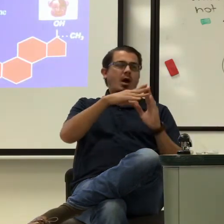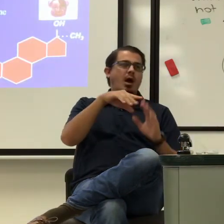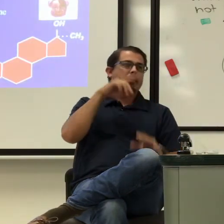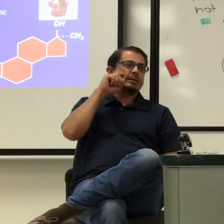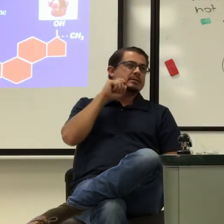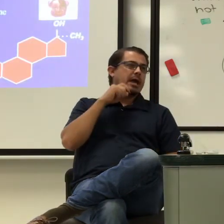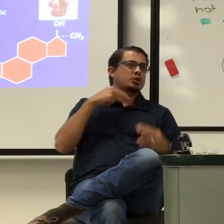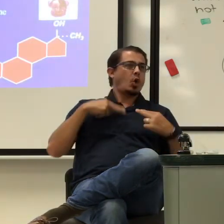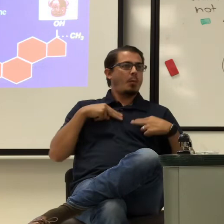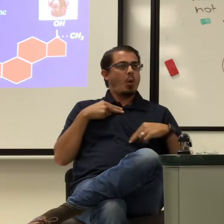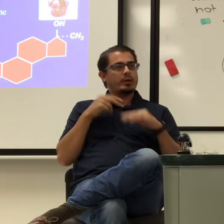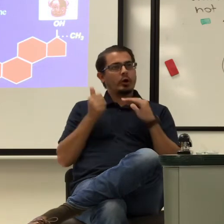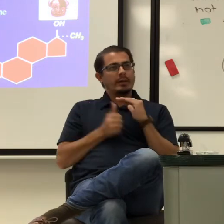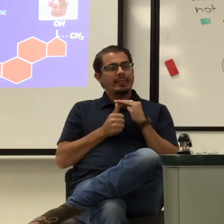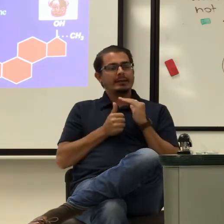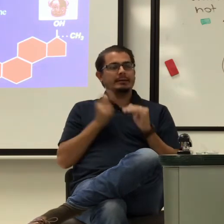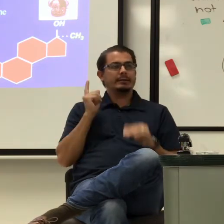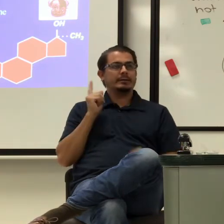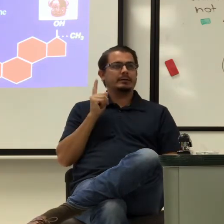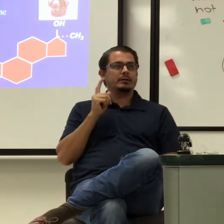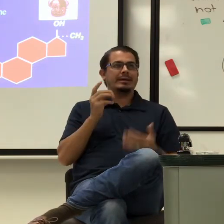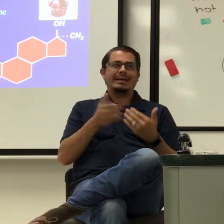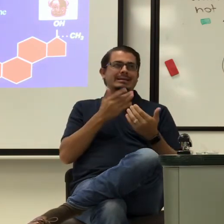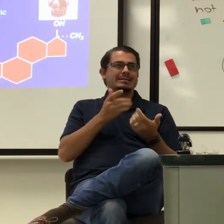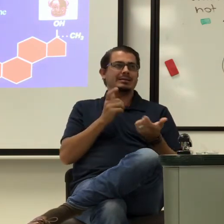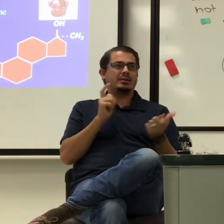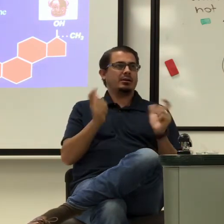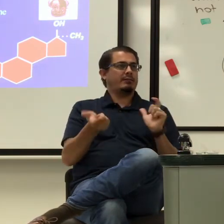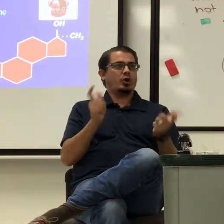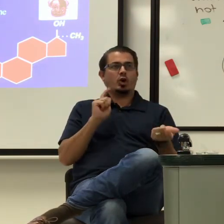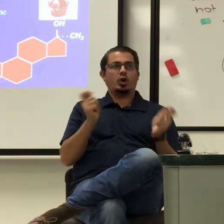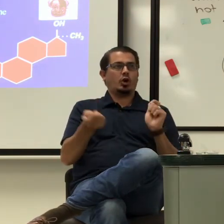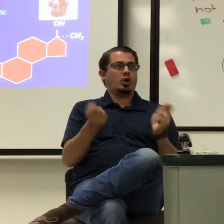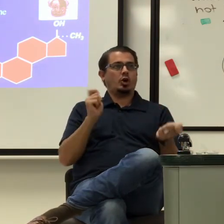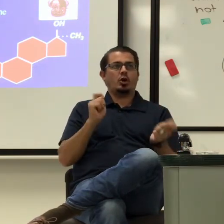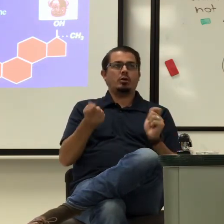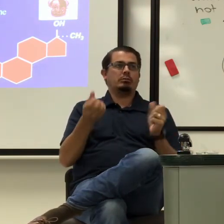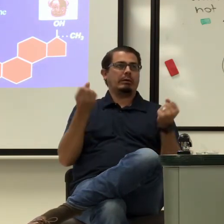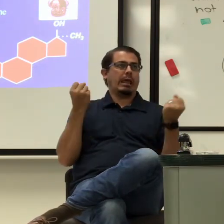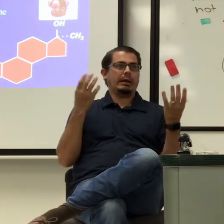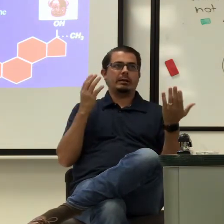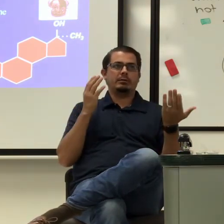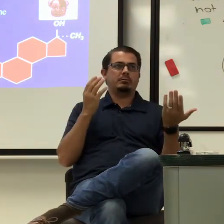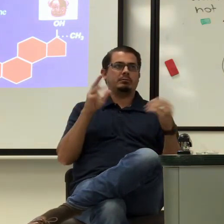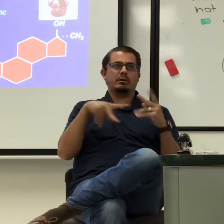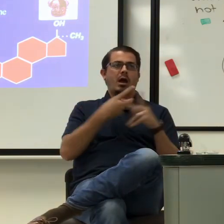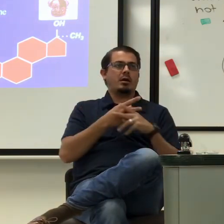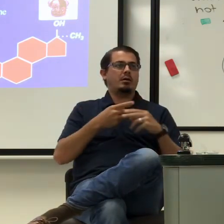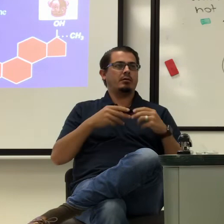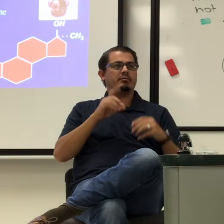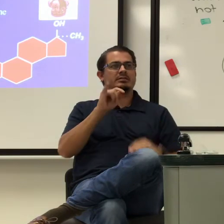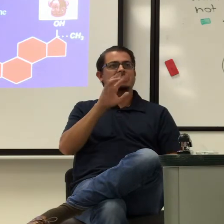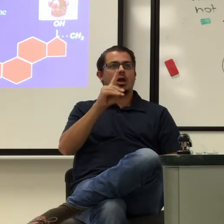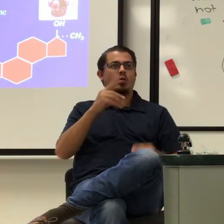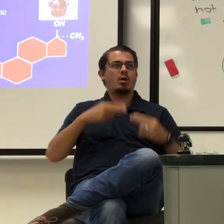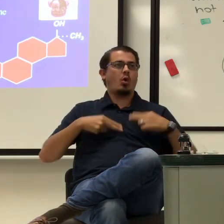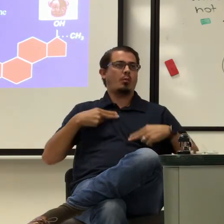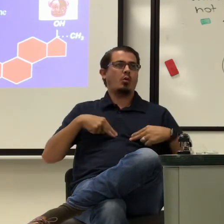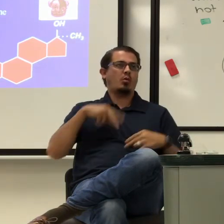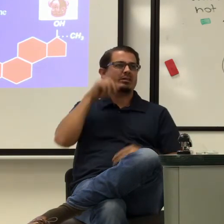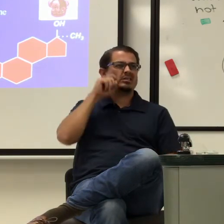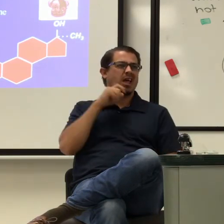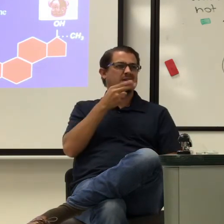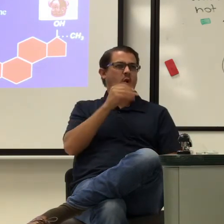hormones right underneath it. You can easily convert cholesterol into any number of steroid hormones. The sex hormones are just an